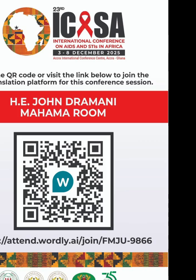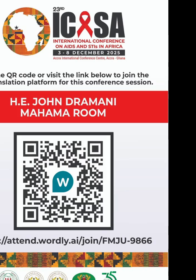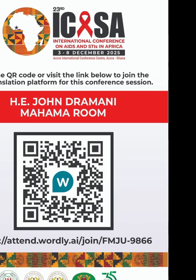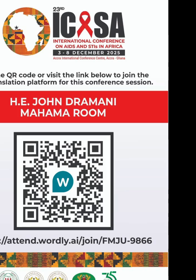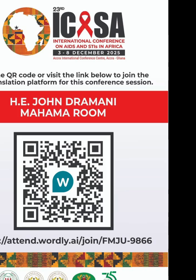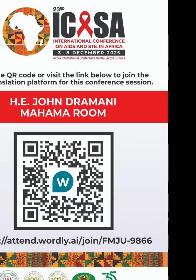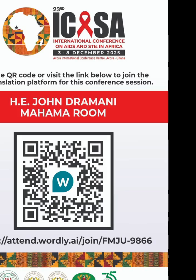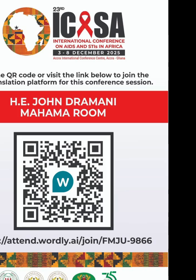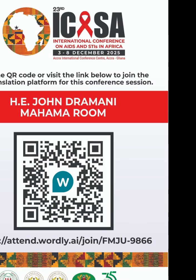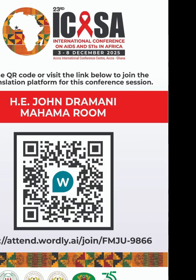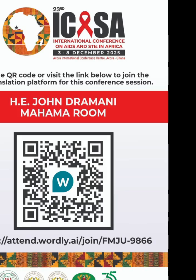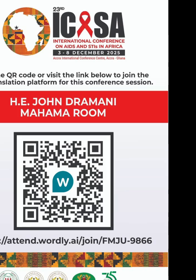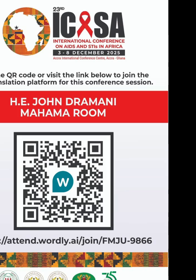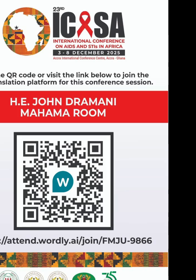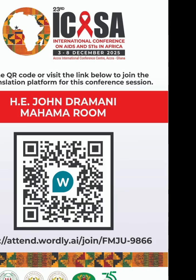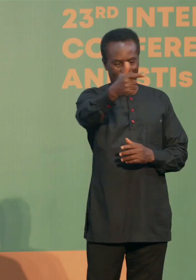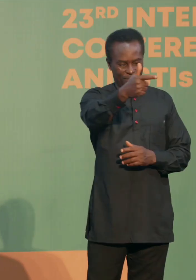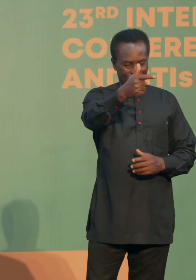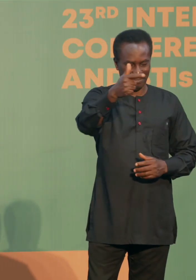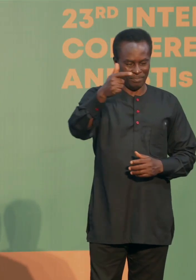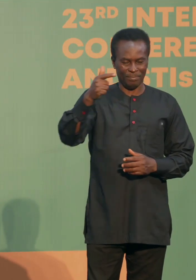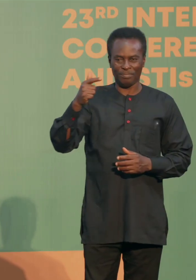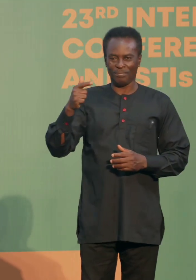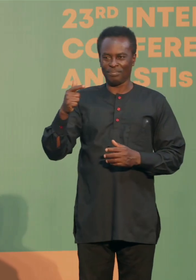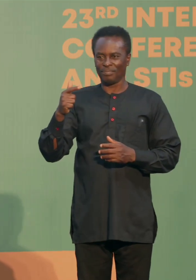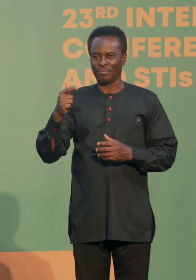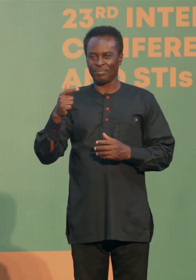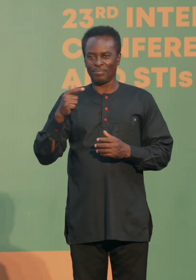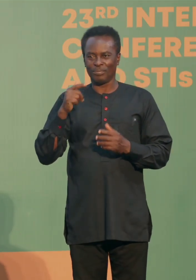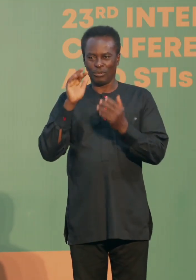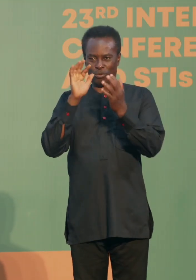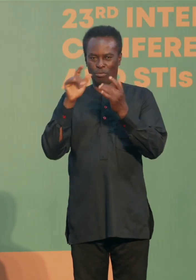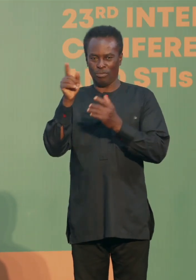Good morning to you all who've